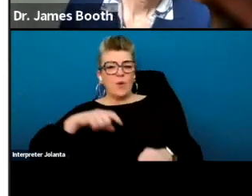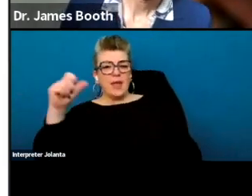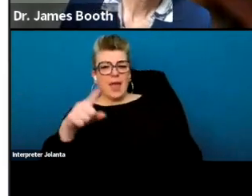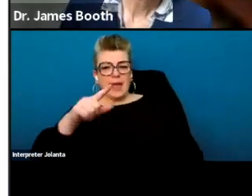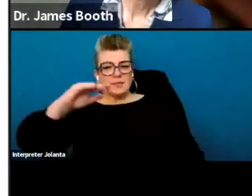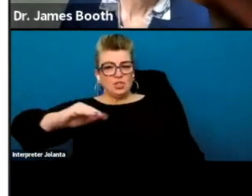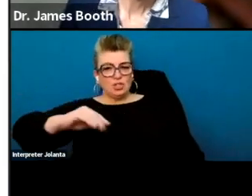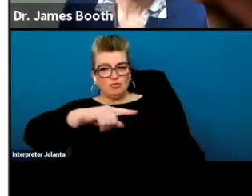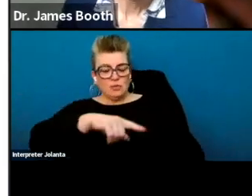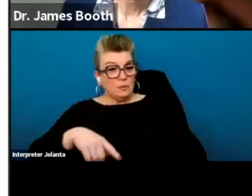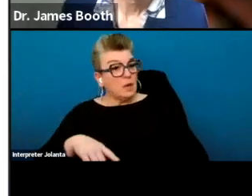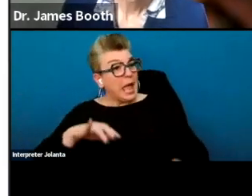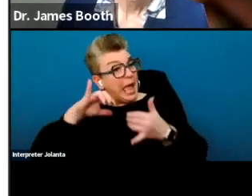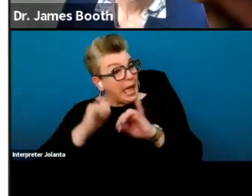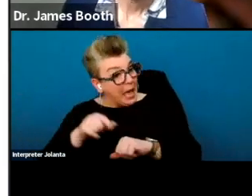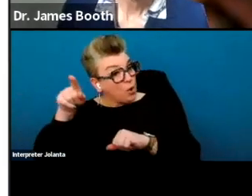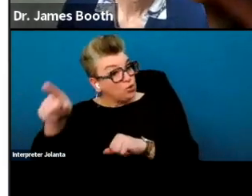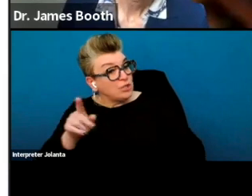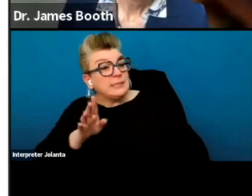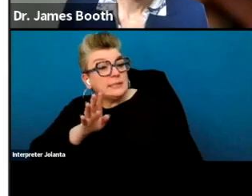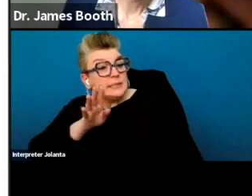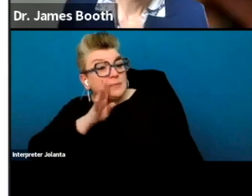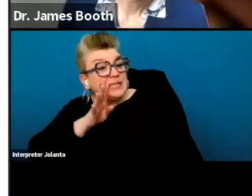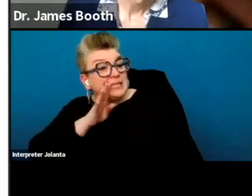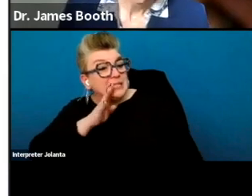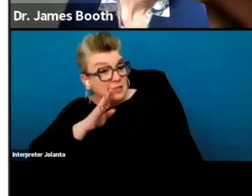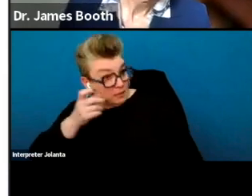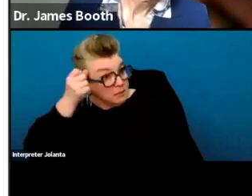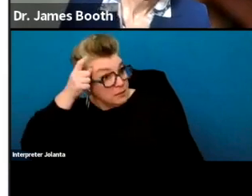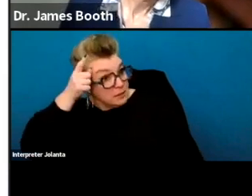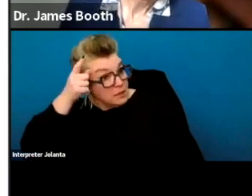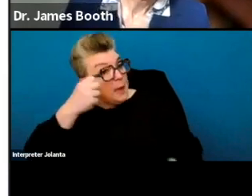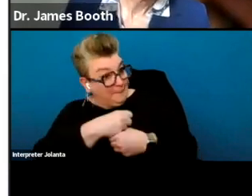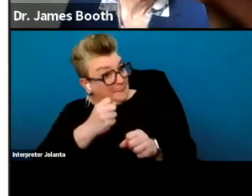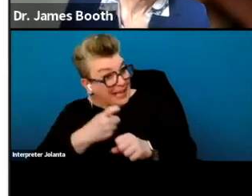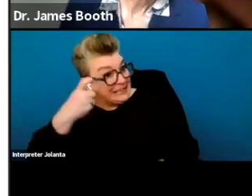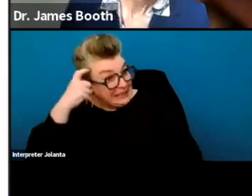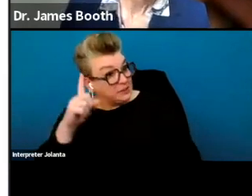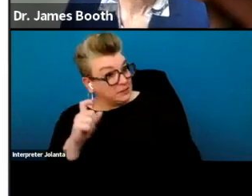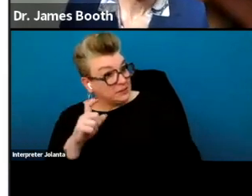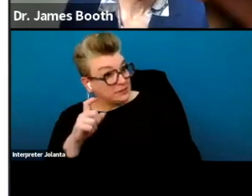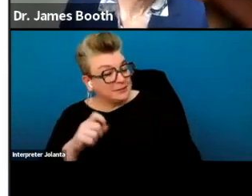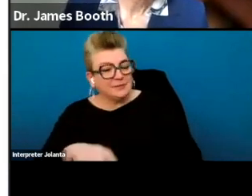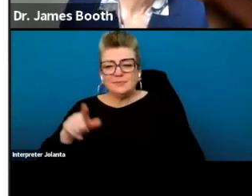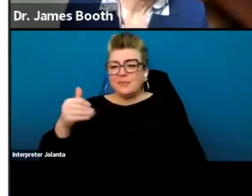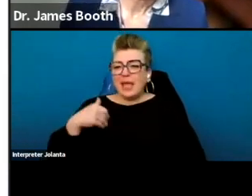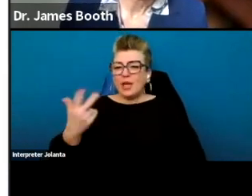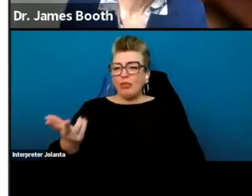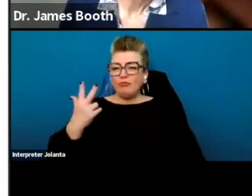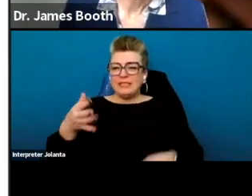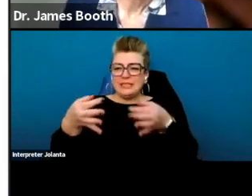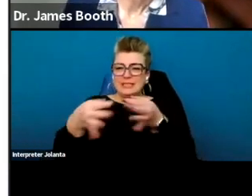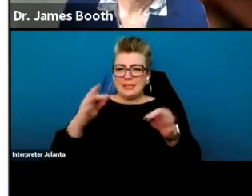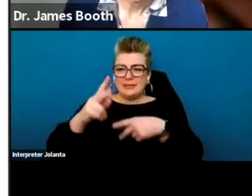the way she speaks make sense? So there were kind of 3 sentence types here: